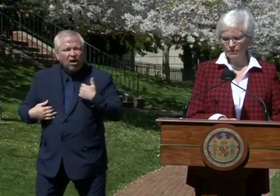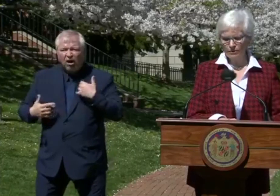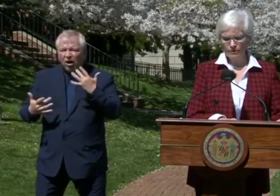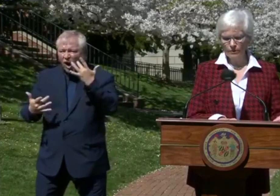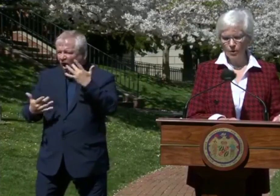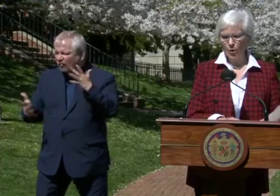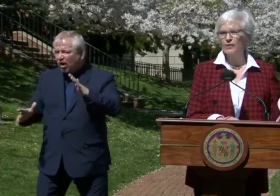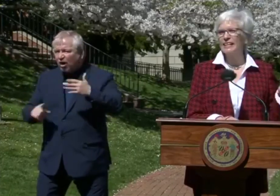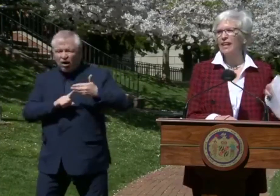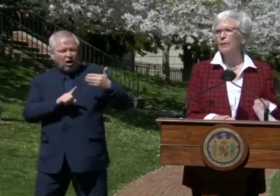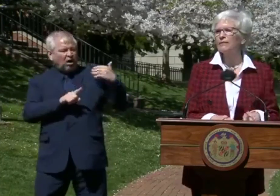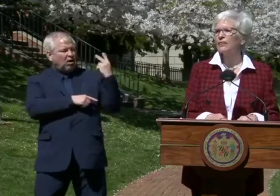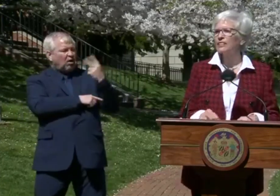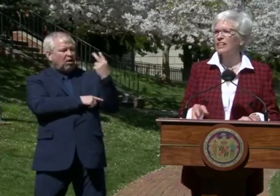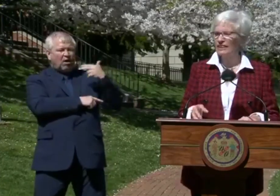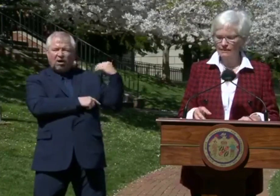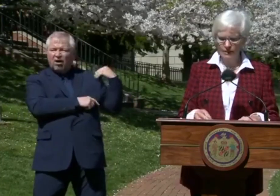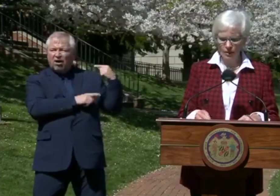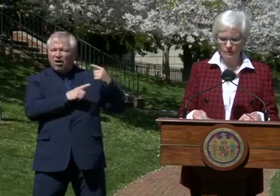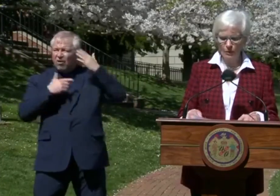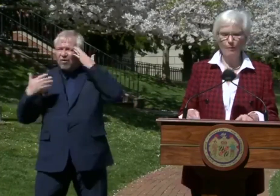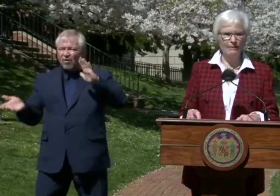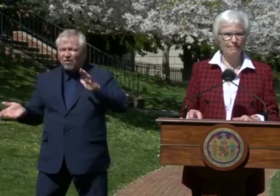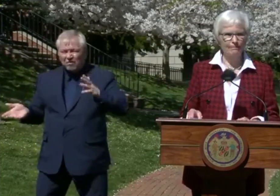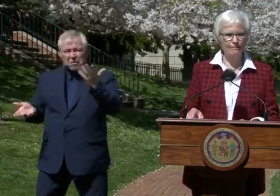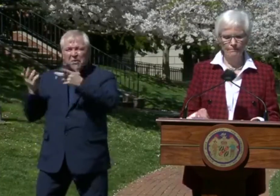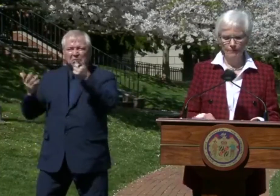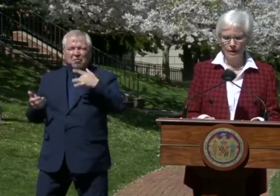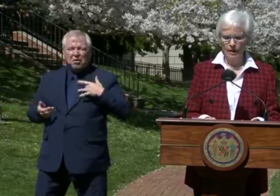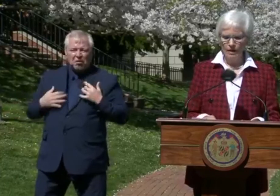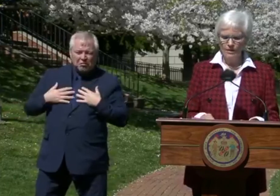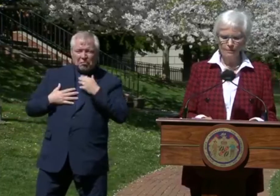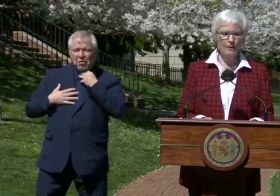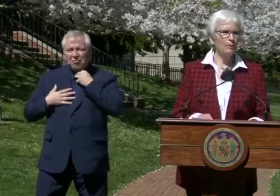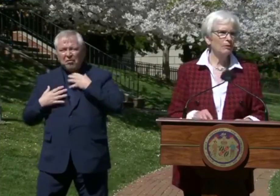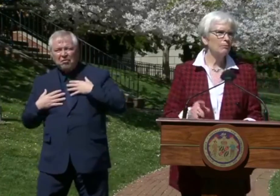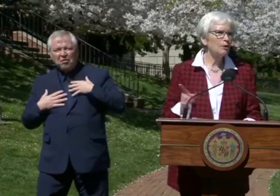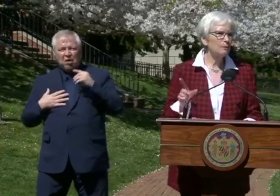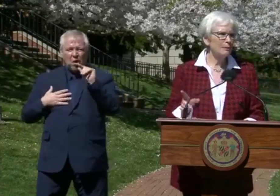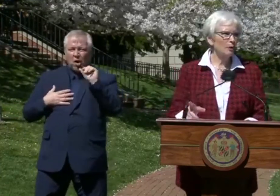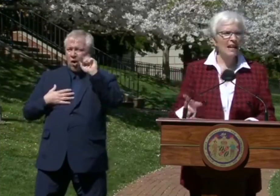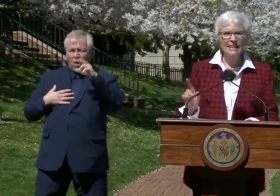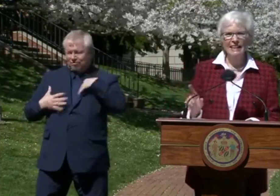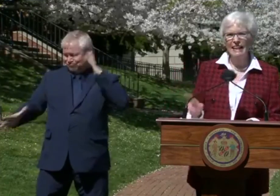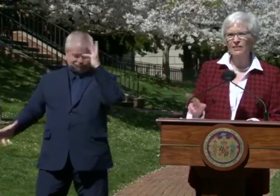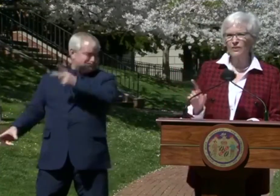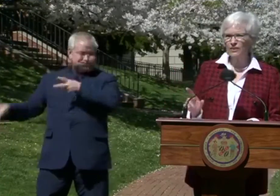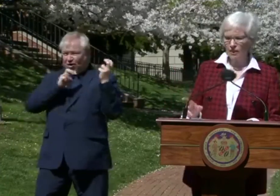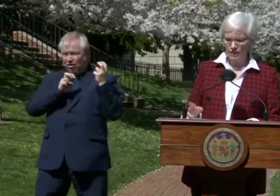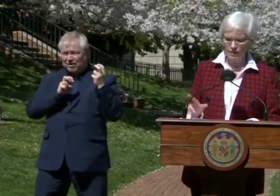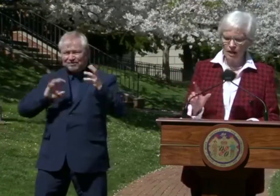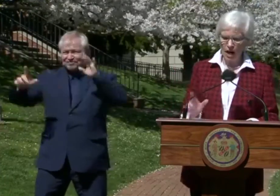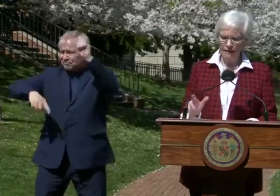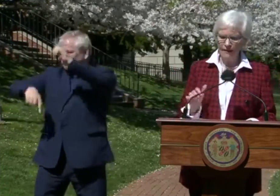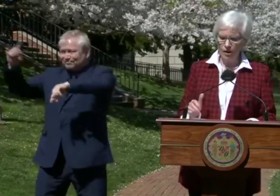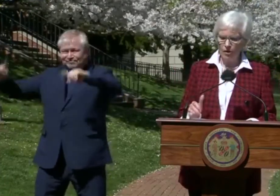minor, or they can come on very suddenly and feel overwhelming. Some people, most people, can handle this